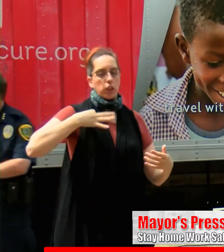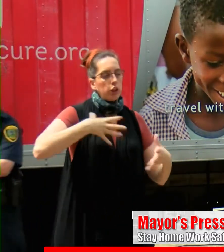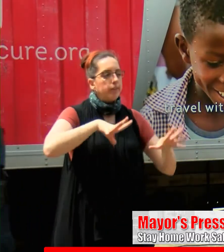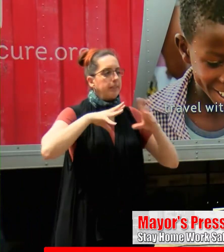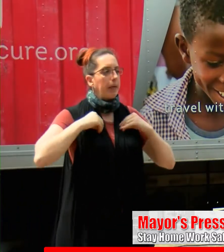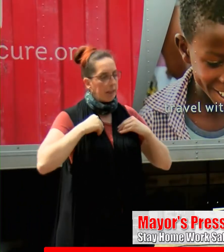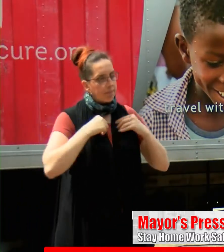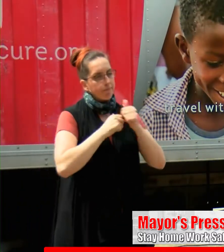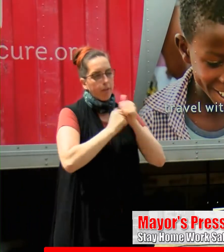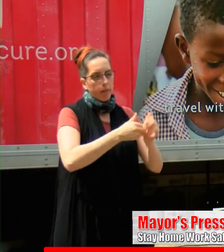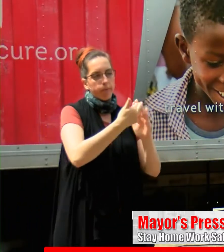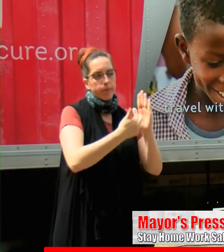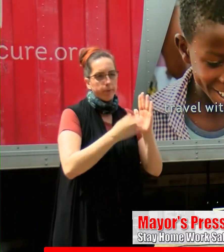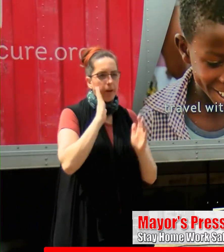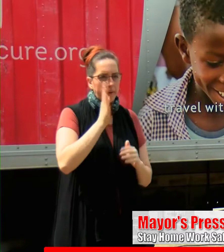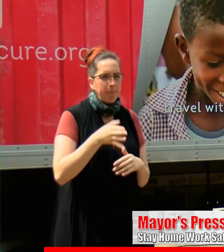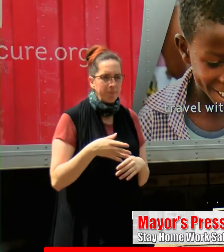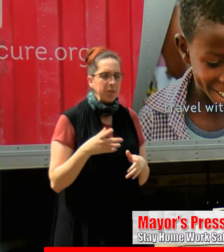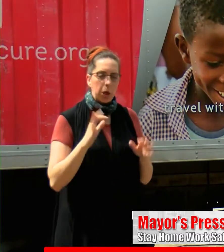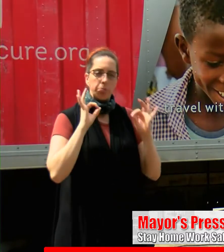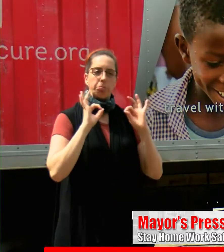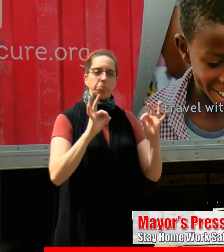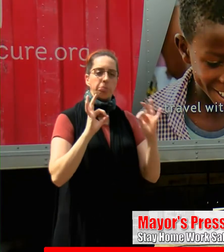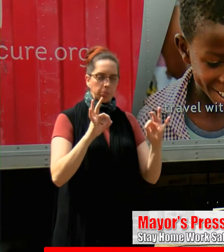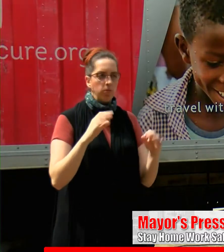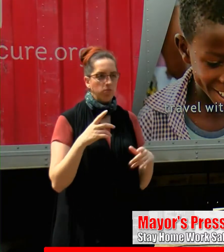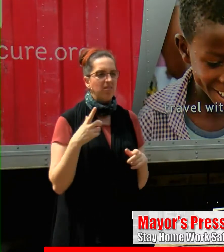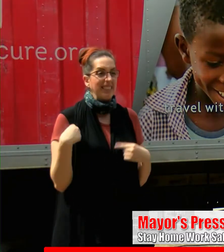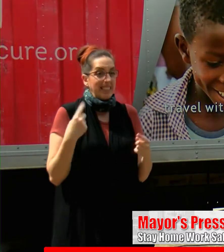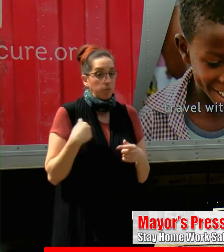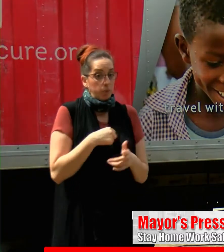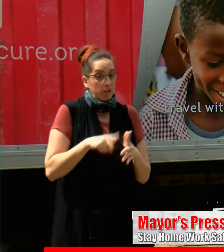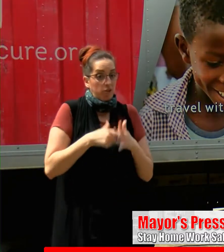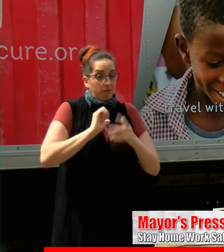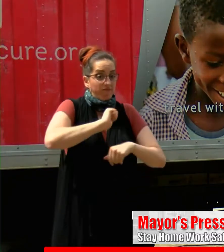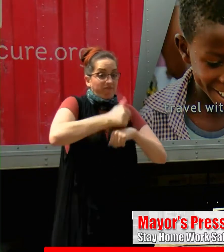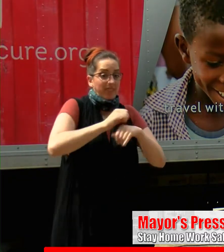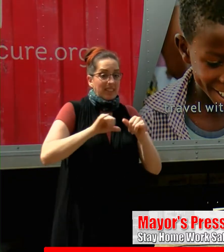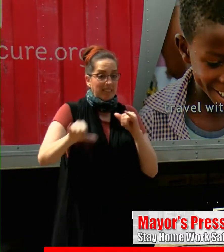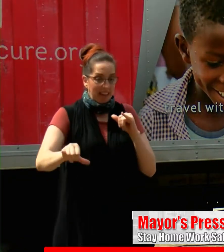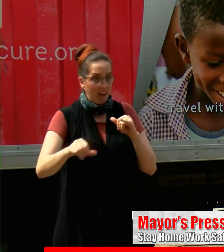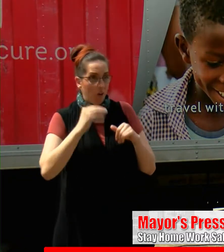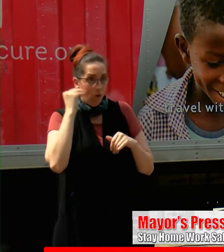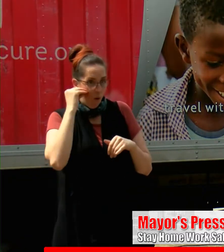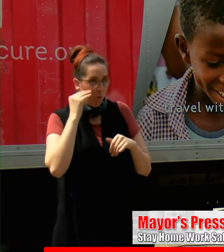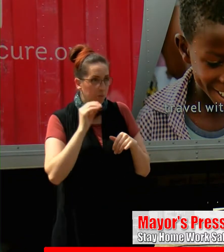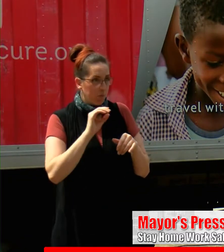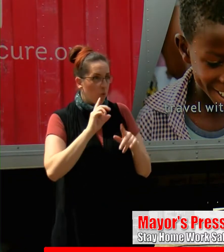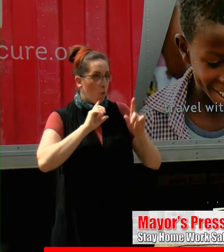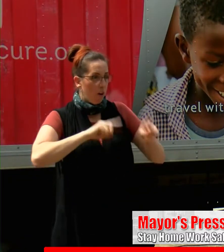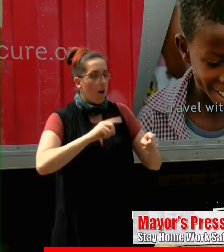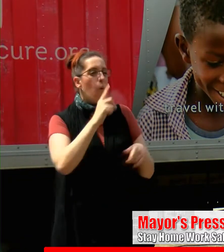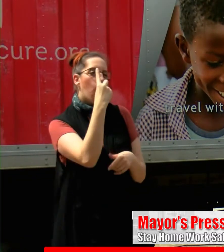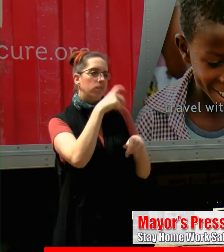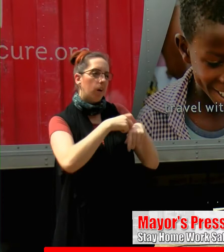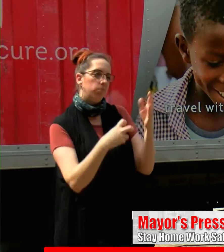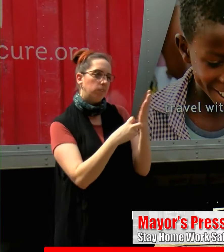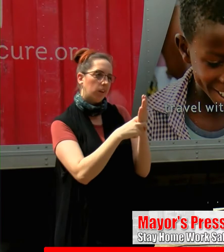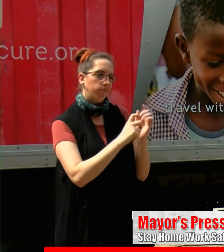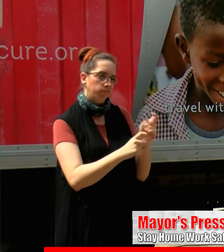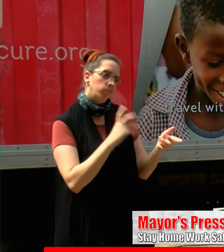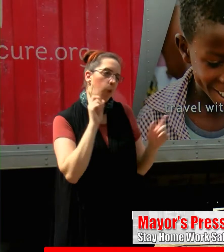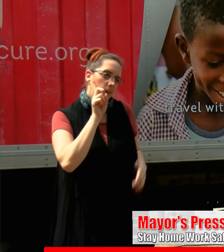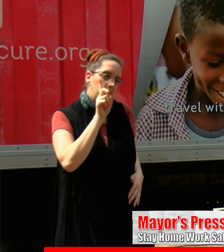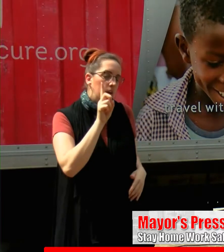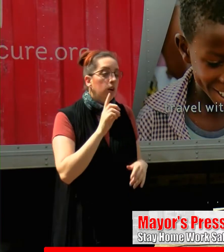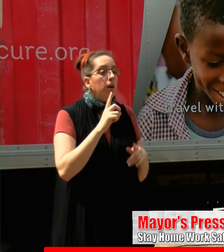positive. In the since the stay-home order began, we've issued 1 citation, and we've had hundreds of cases